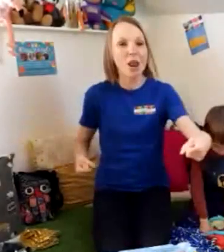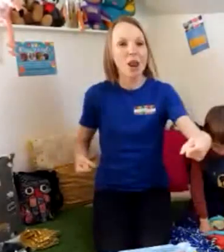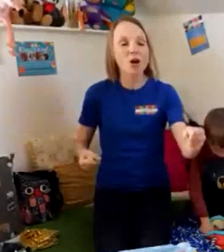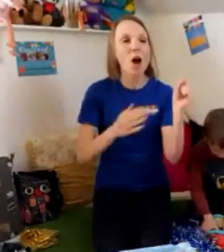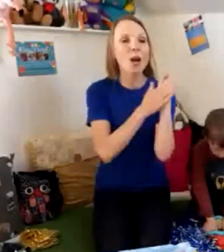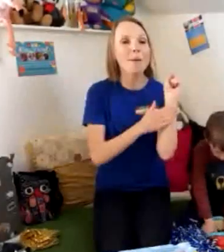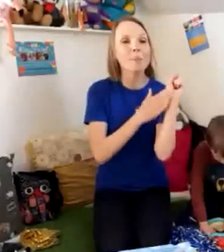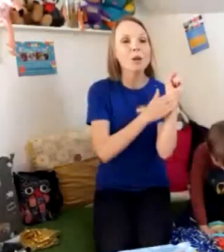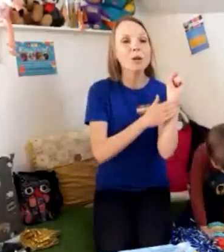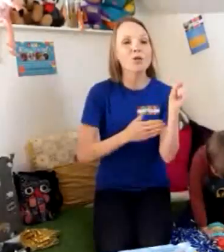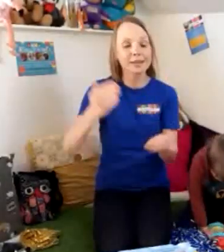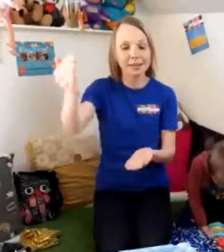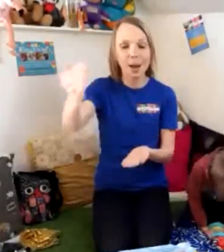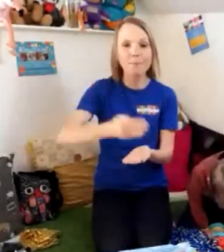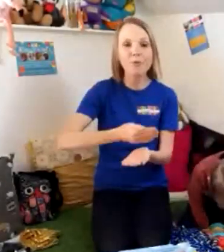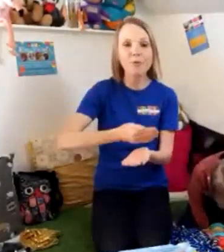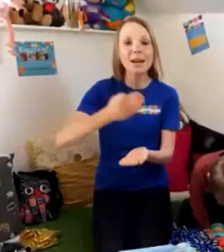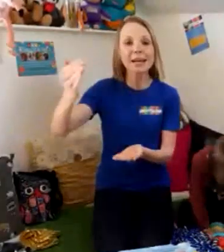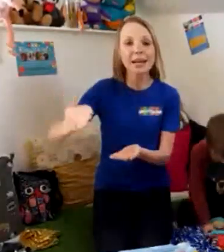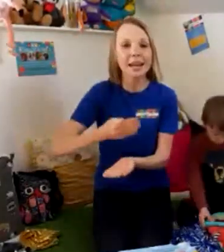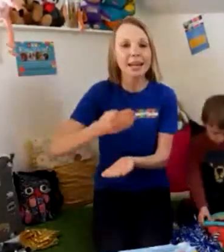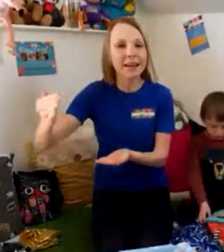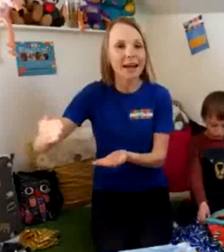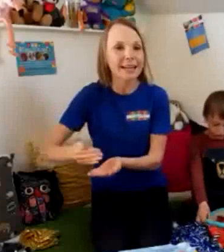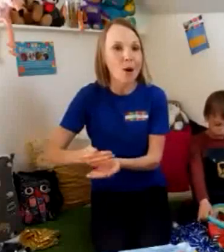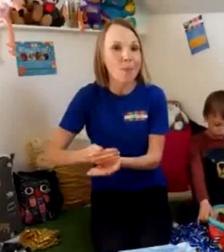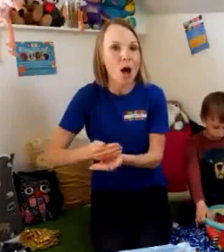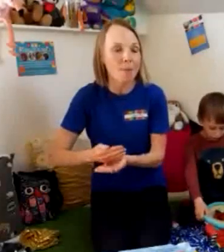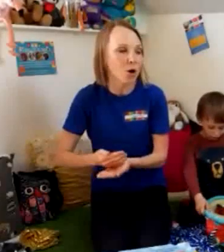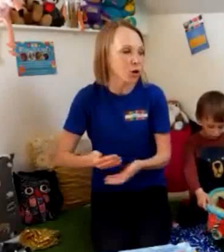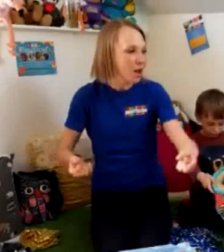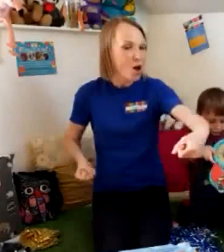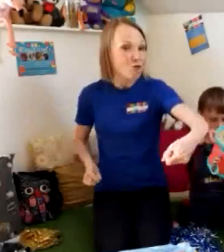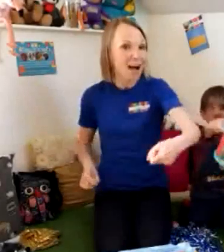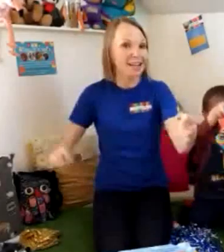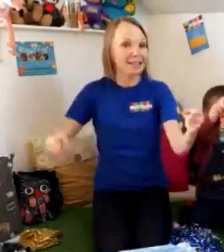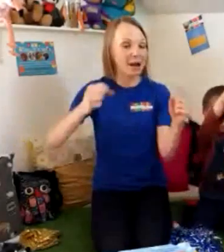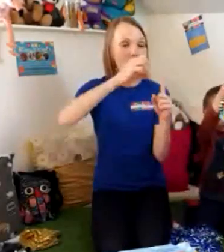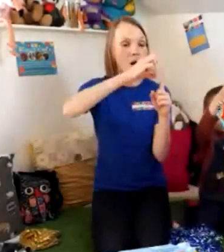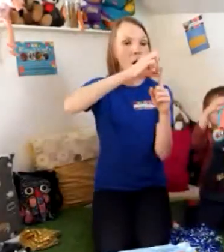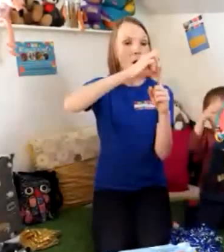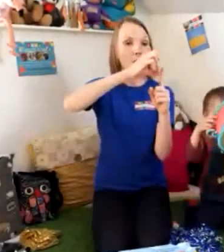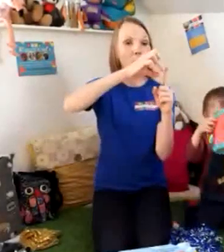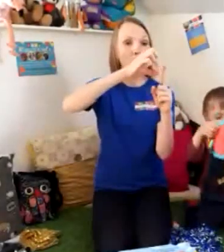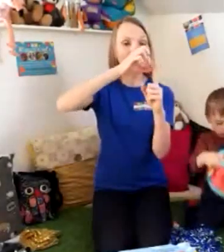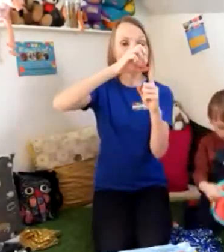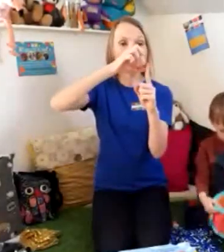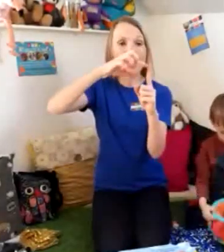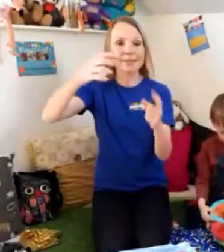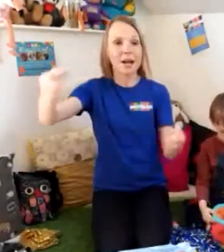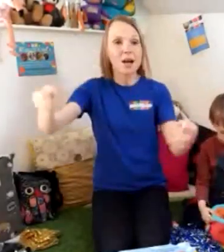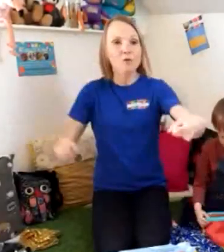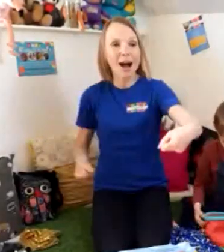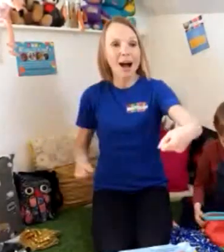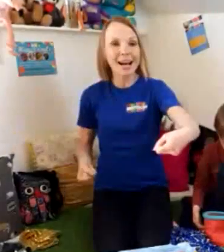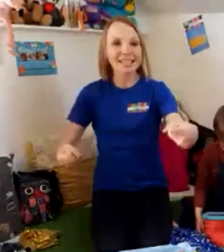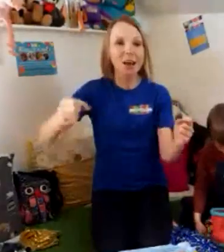on a big blue tractor, bringing in the hay. Now purple. Riding along on a purple tractor, riding along